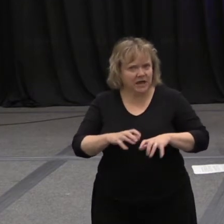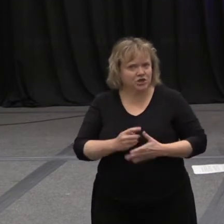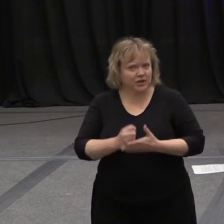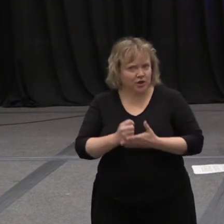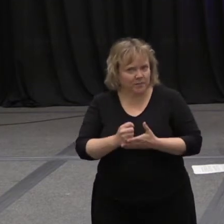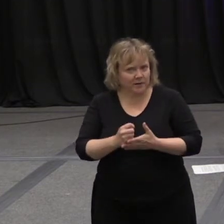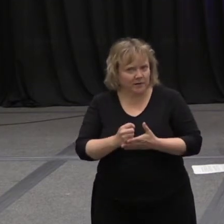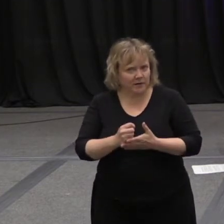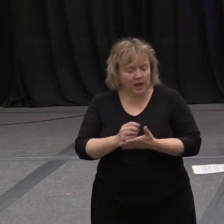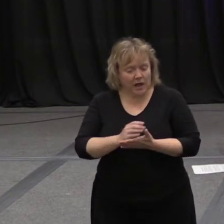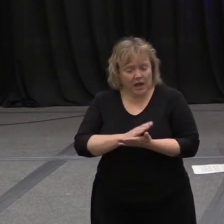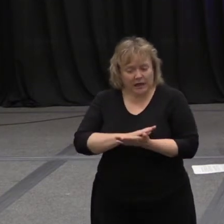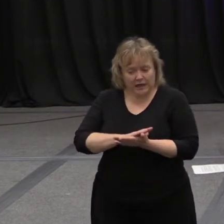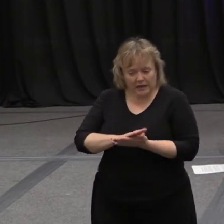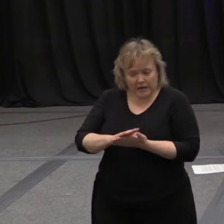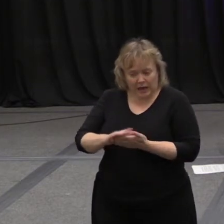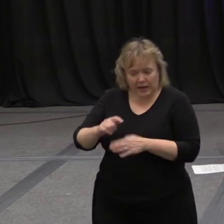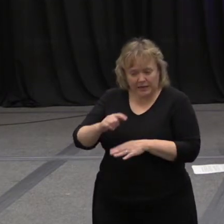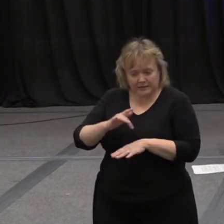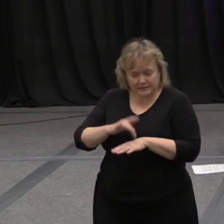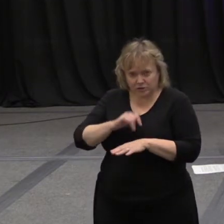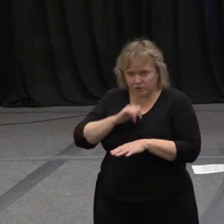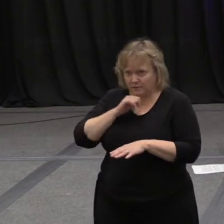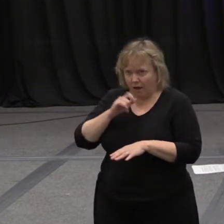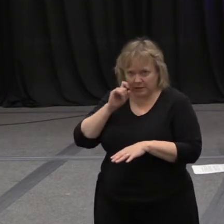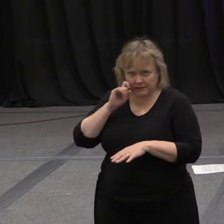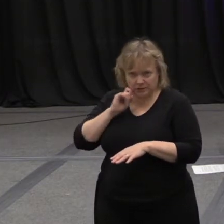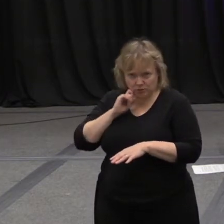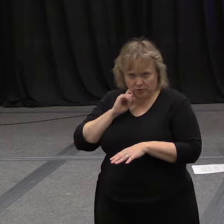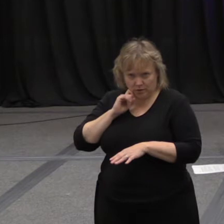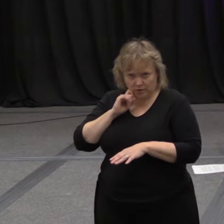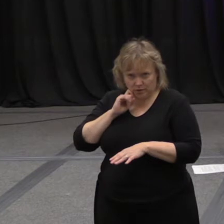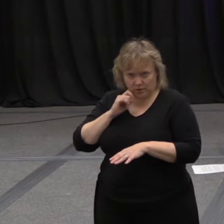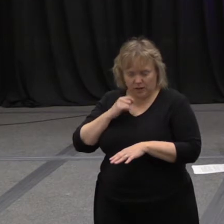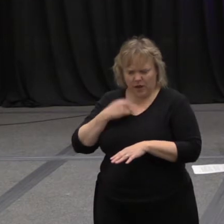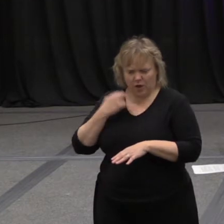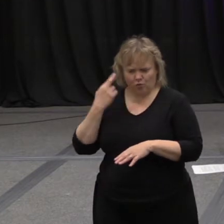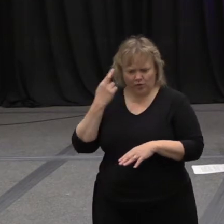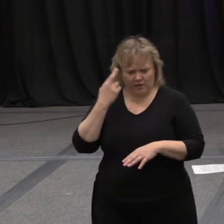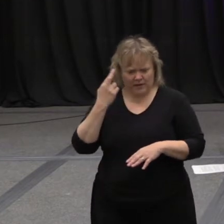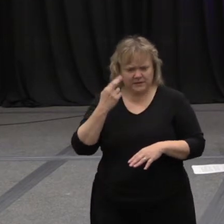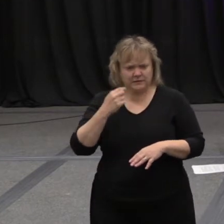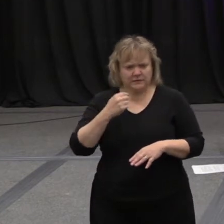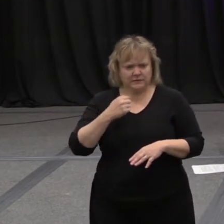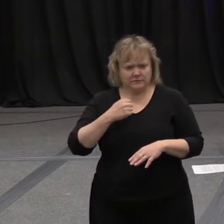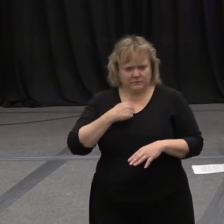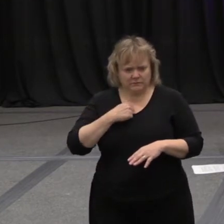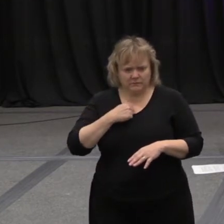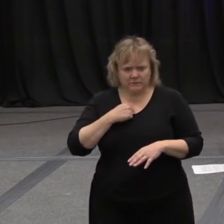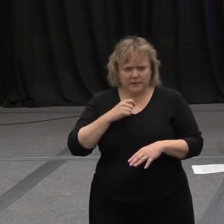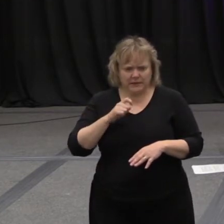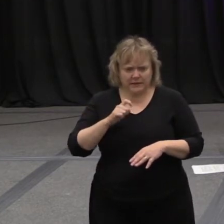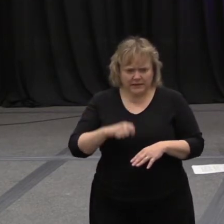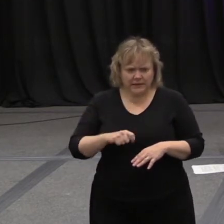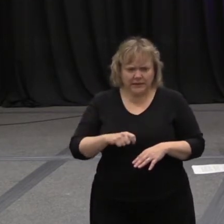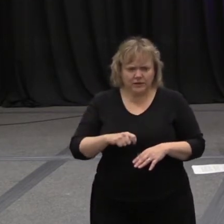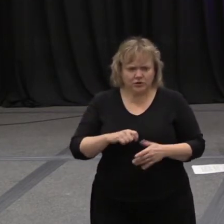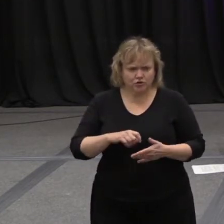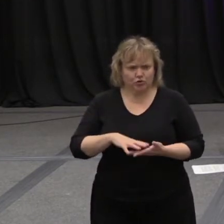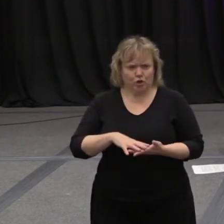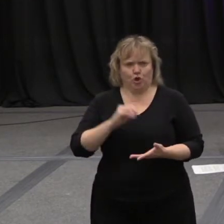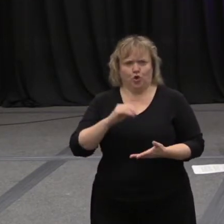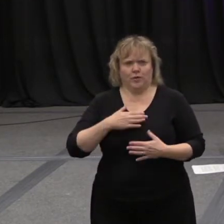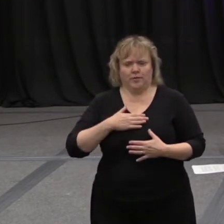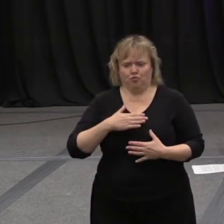kind touch of a non-sexual nature. And I realized I was so body armored growing up that it took me 5 years to learn how to breathe into my belly.